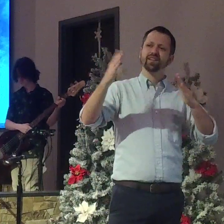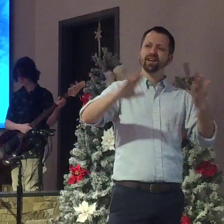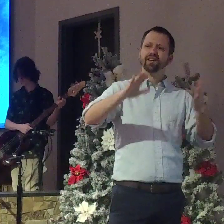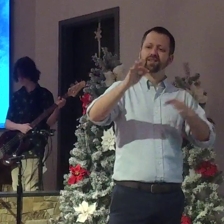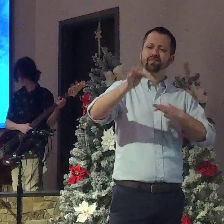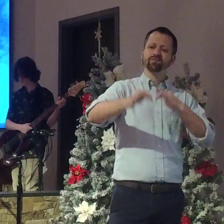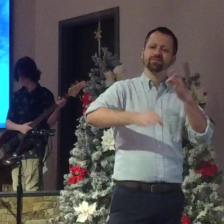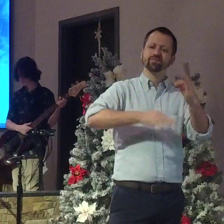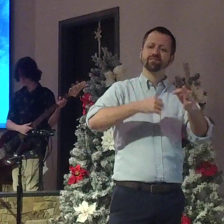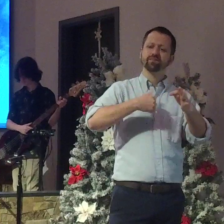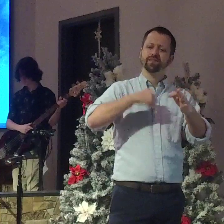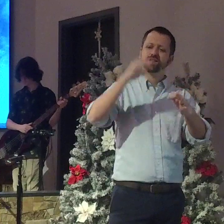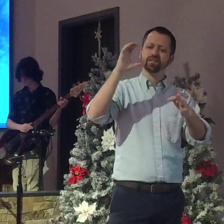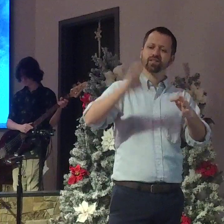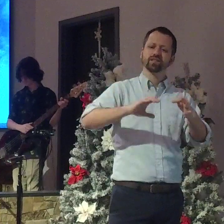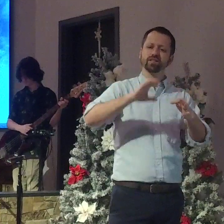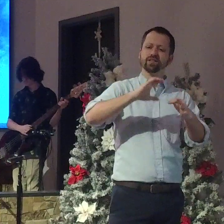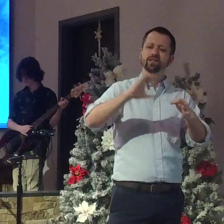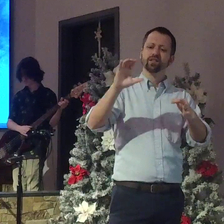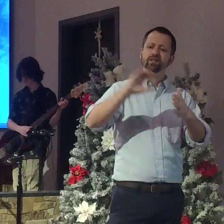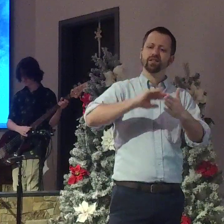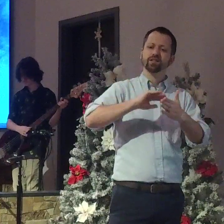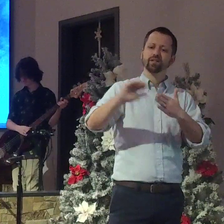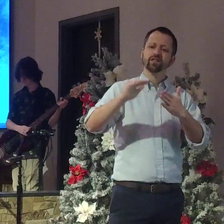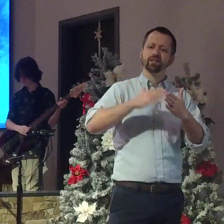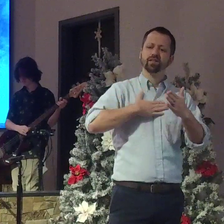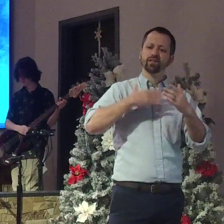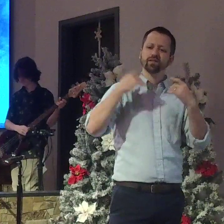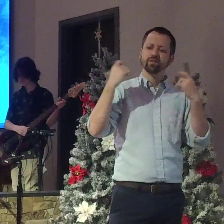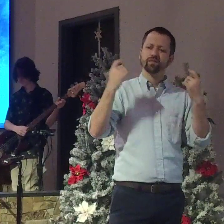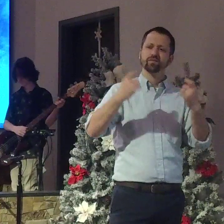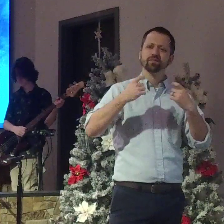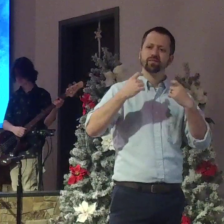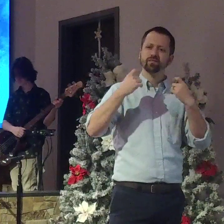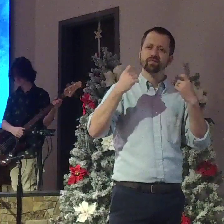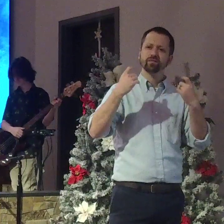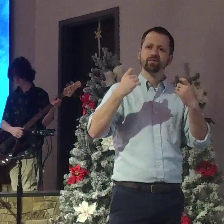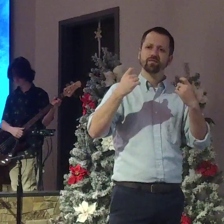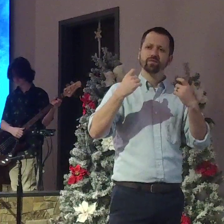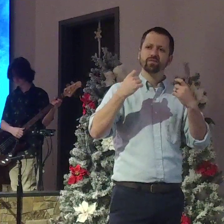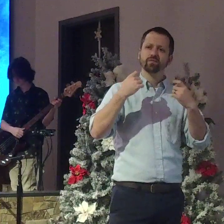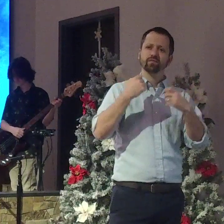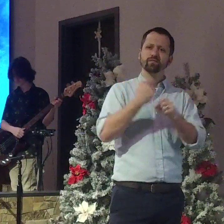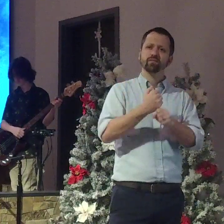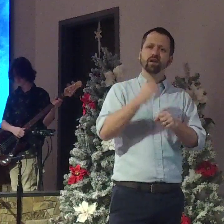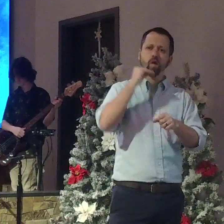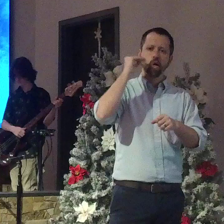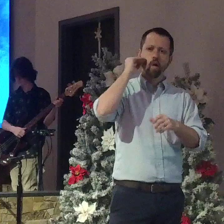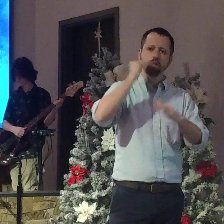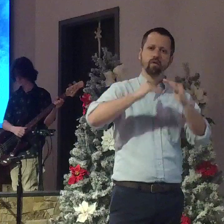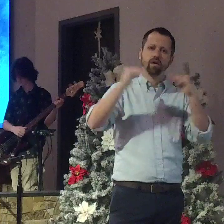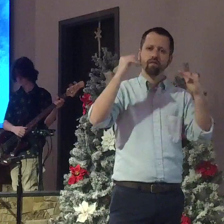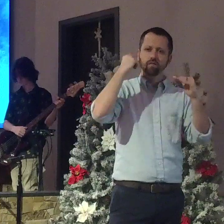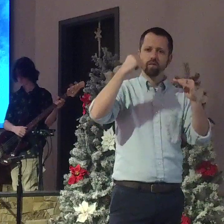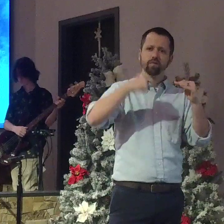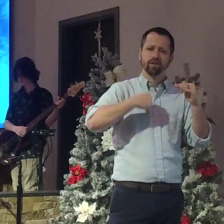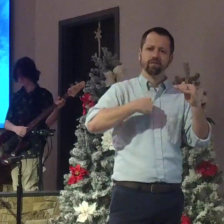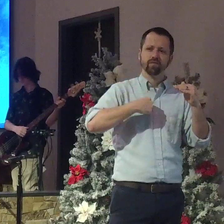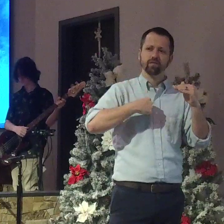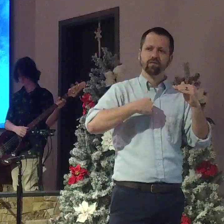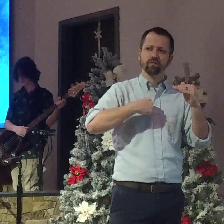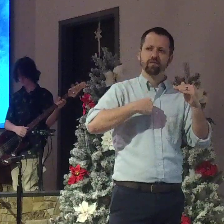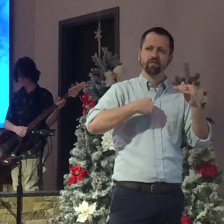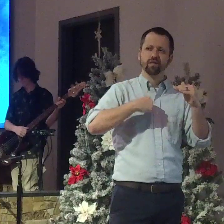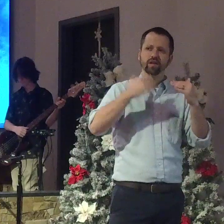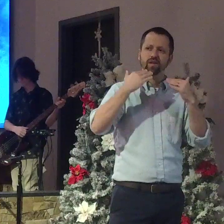you're here today and you've heard and you've understood, now it's your opportunity to believe on the Lord Jesus